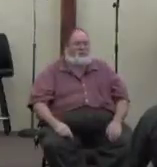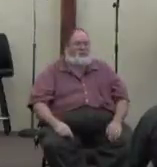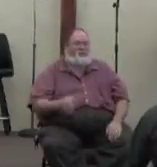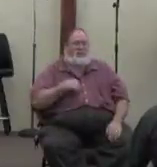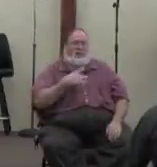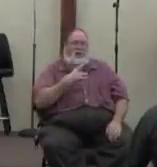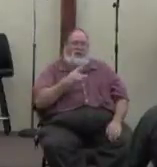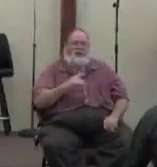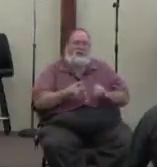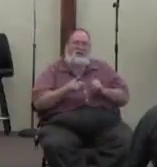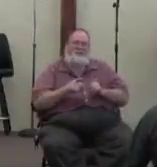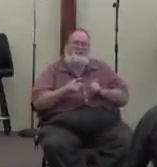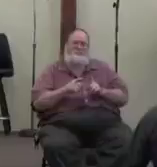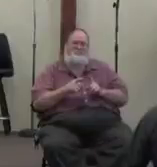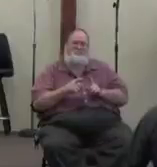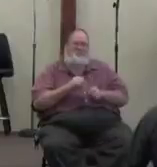I like it, but I don't.